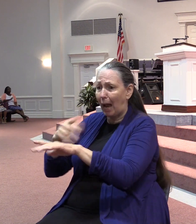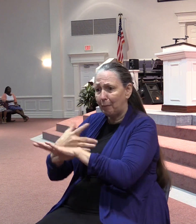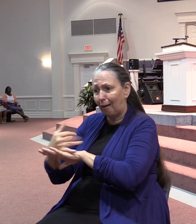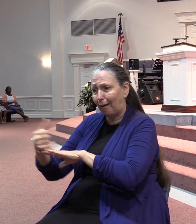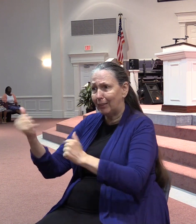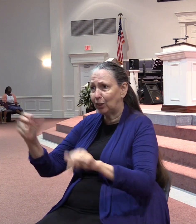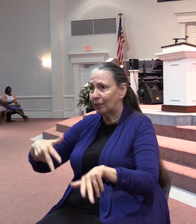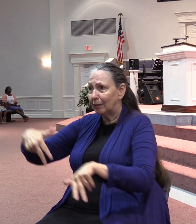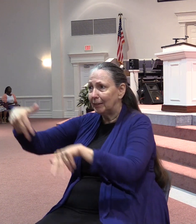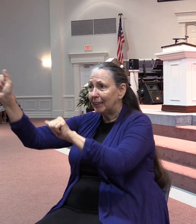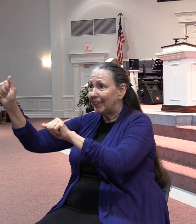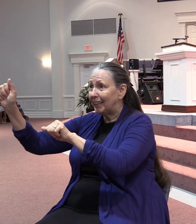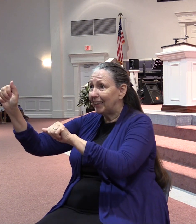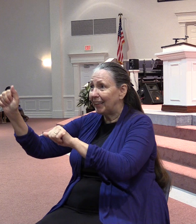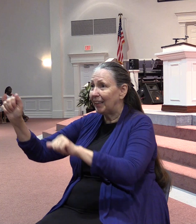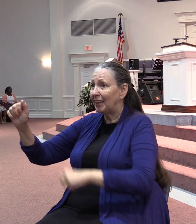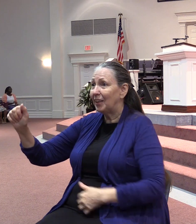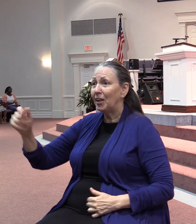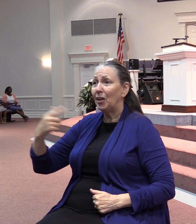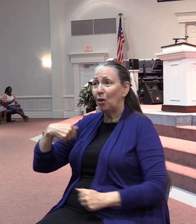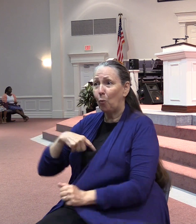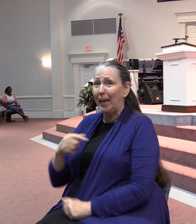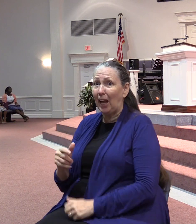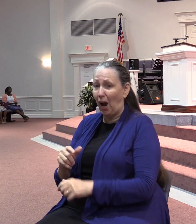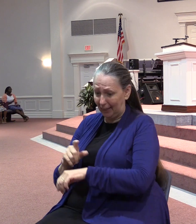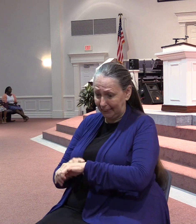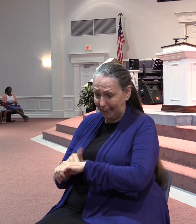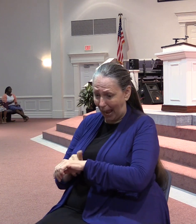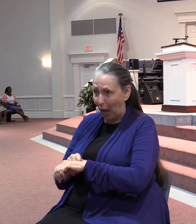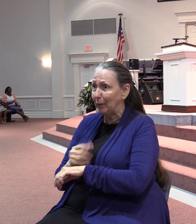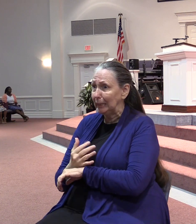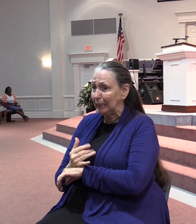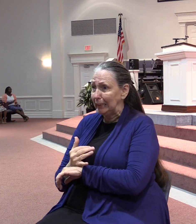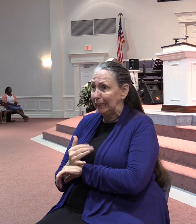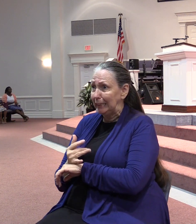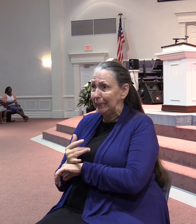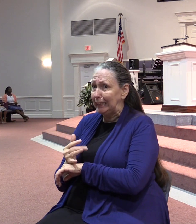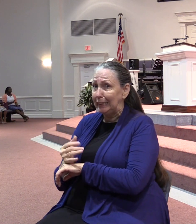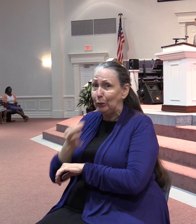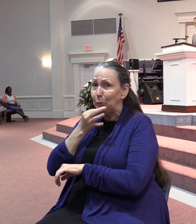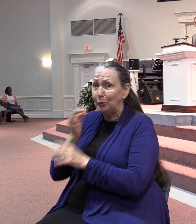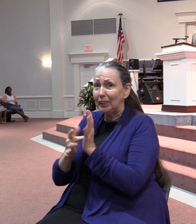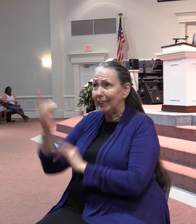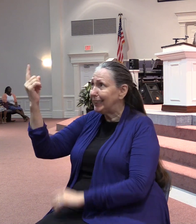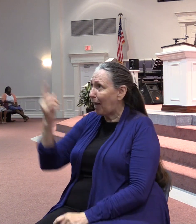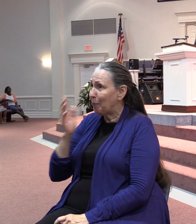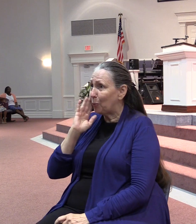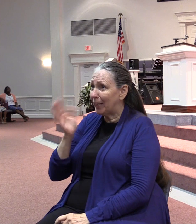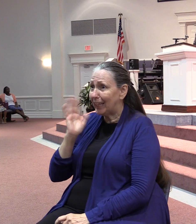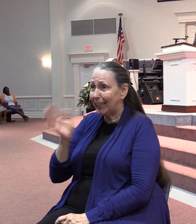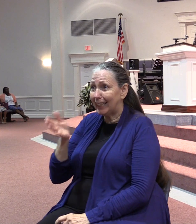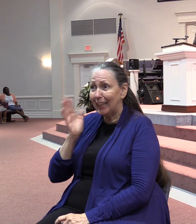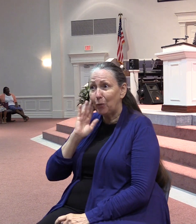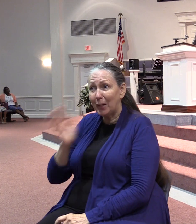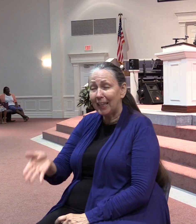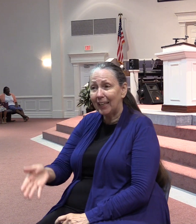of the church. And we are racing the rapture of the church. And so let me